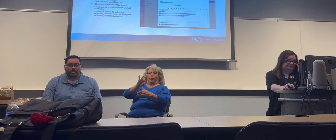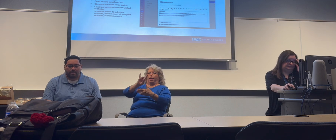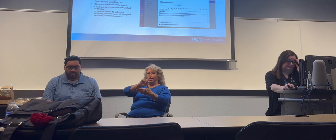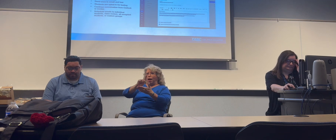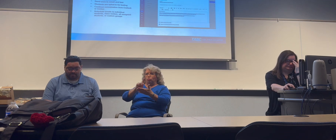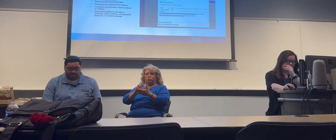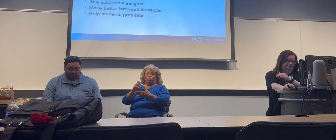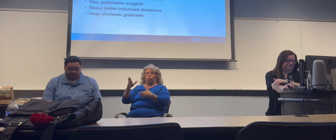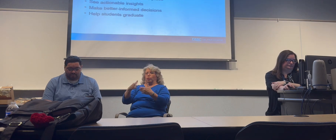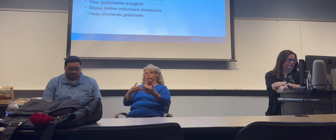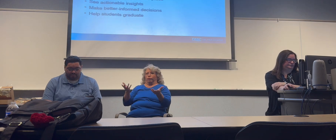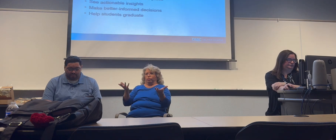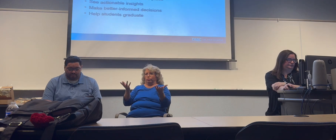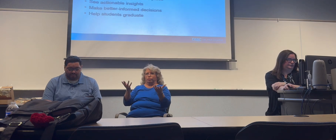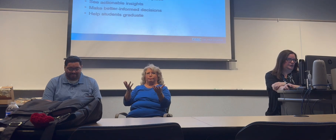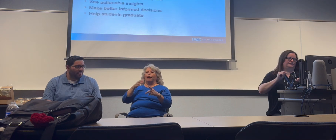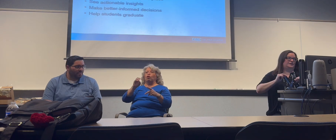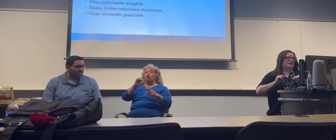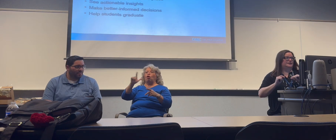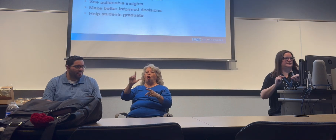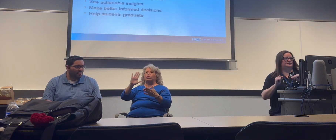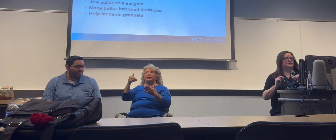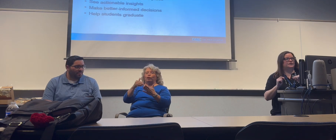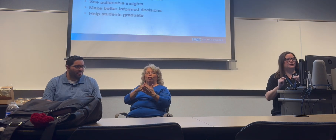feel like our students think we're call centers.